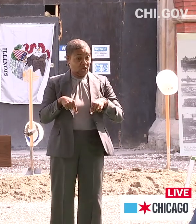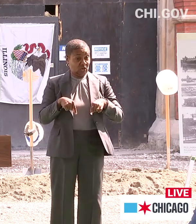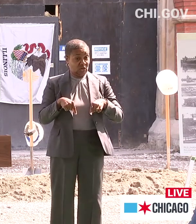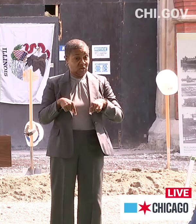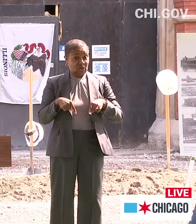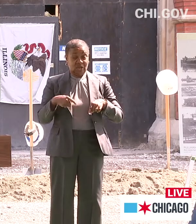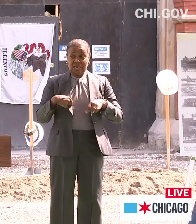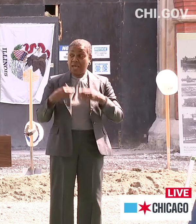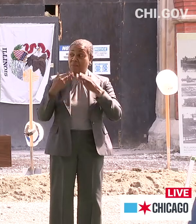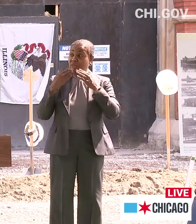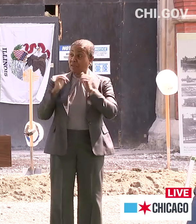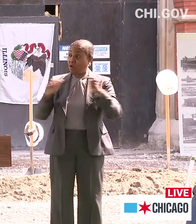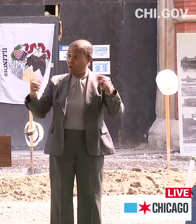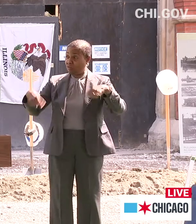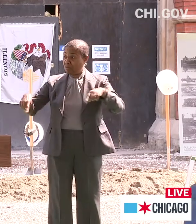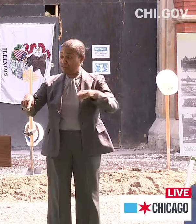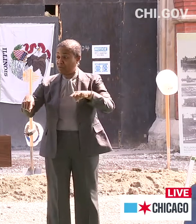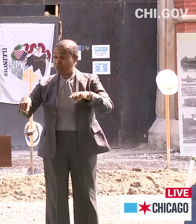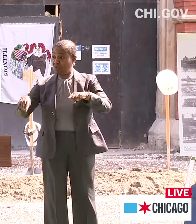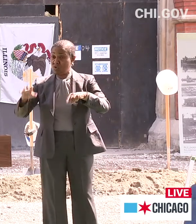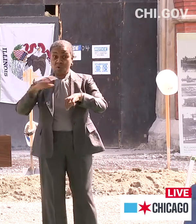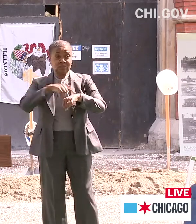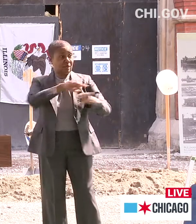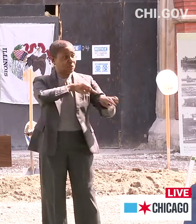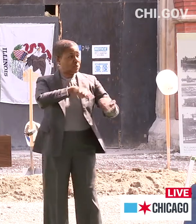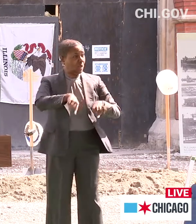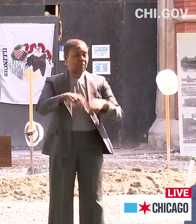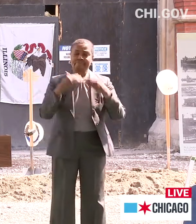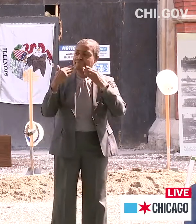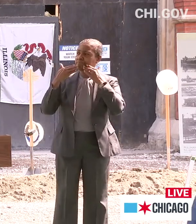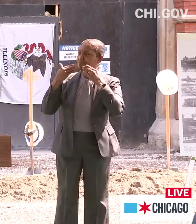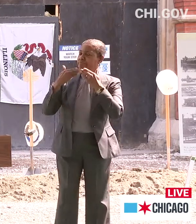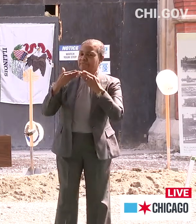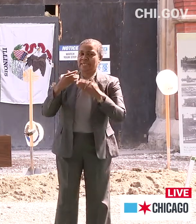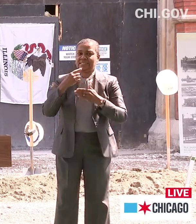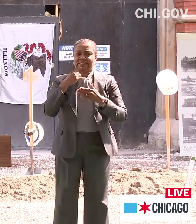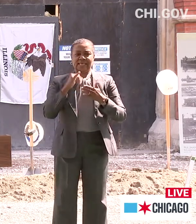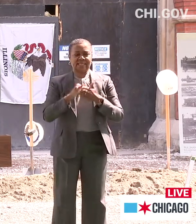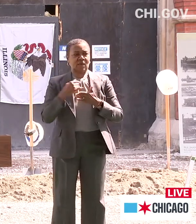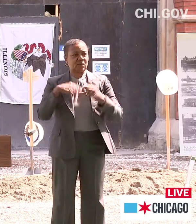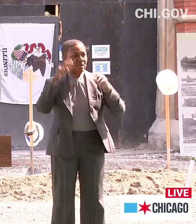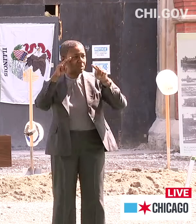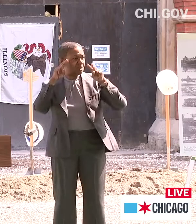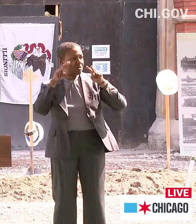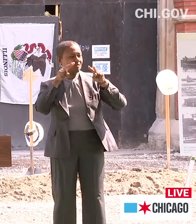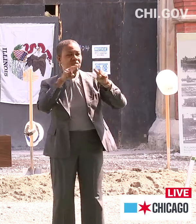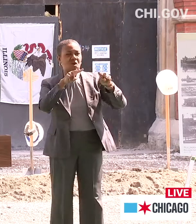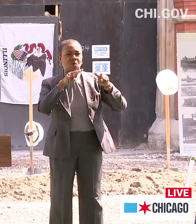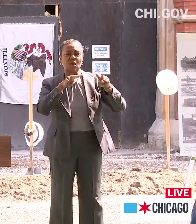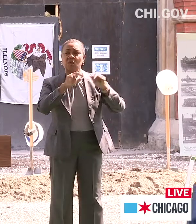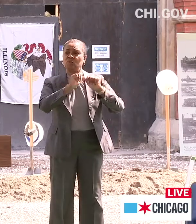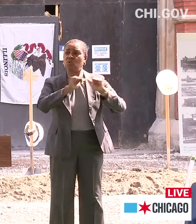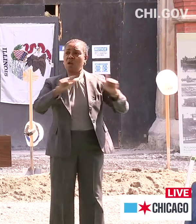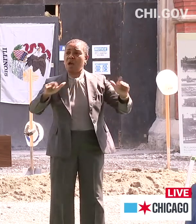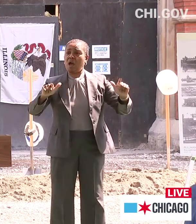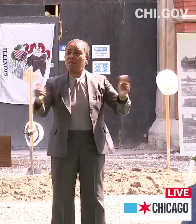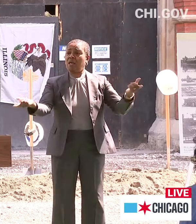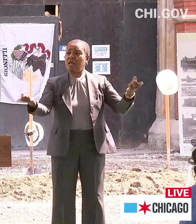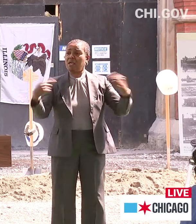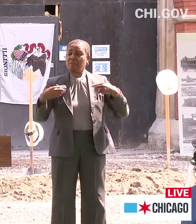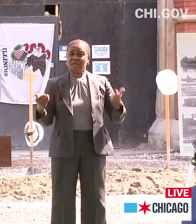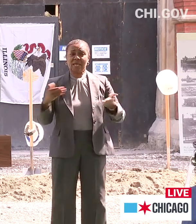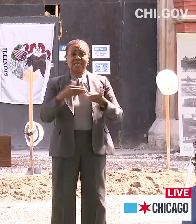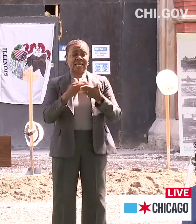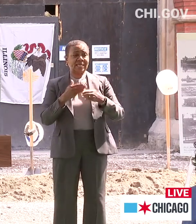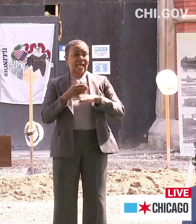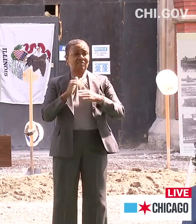I would thank all of you for taking time to be here and say that we look forward to all convening again